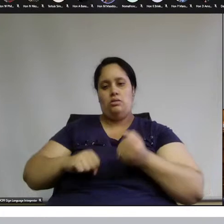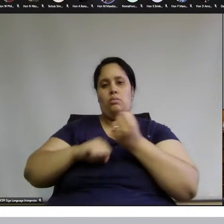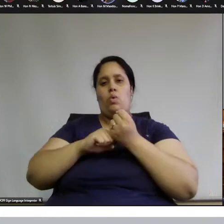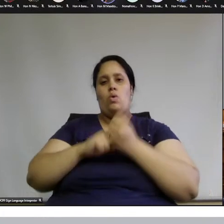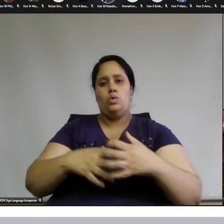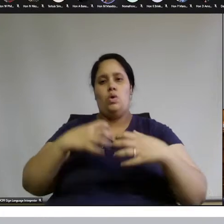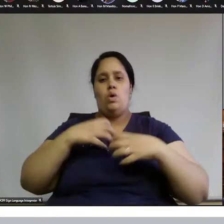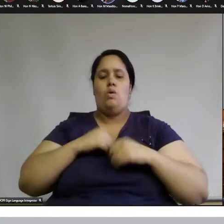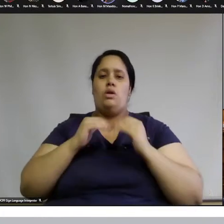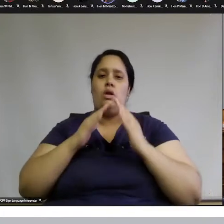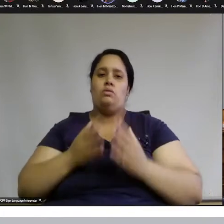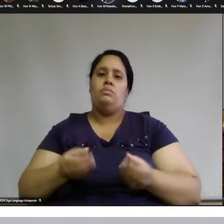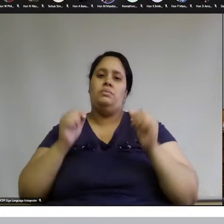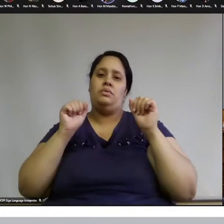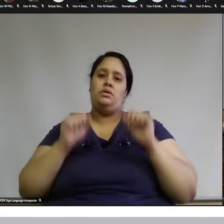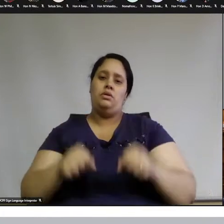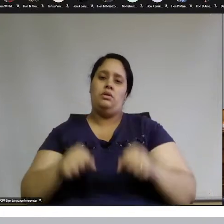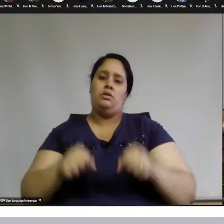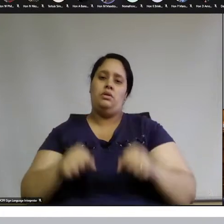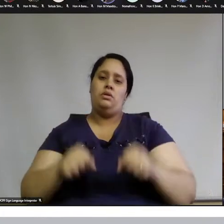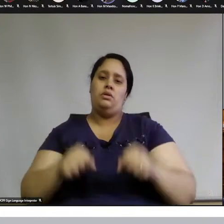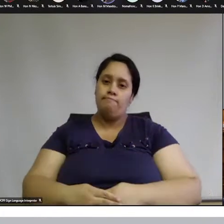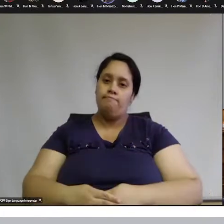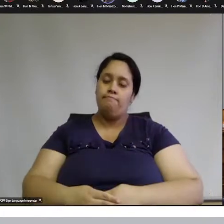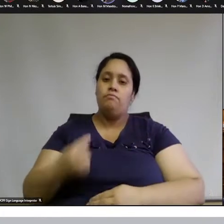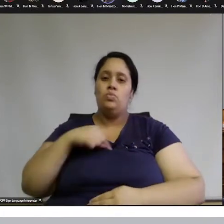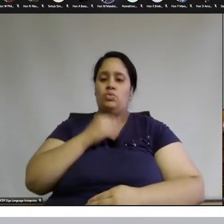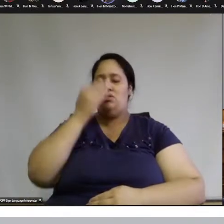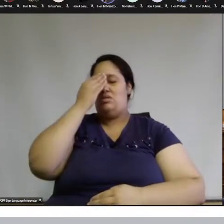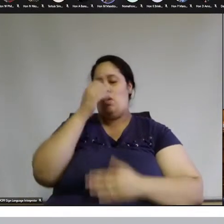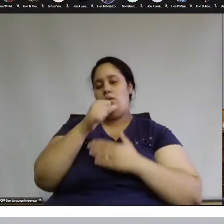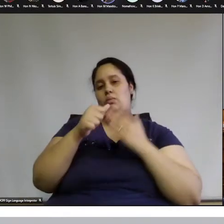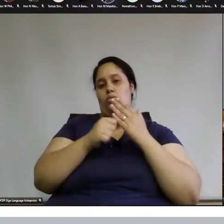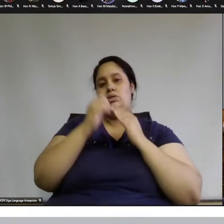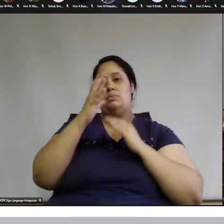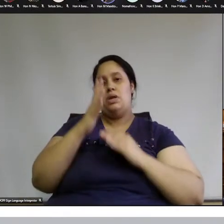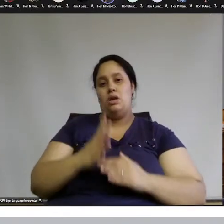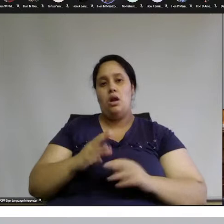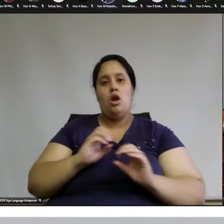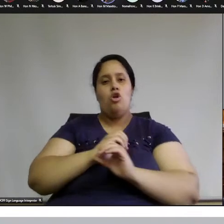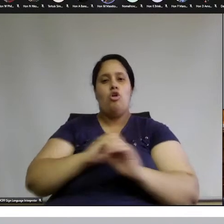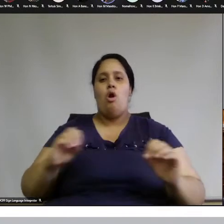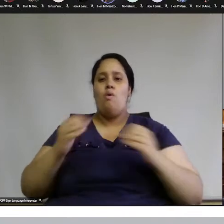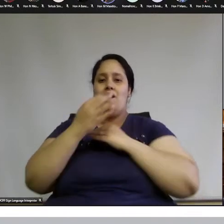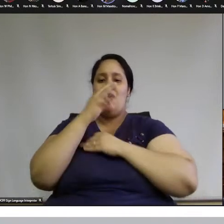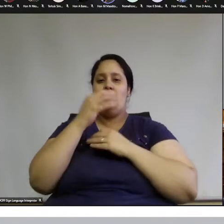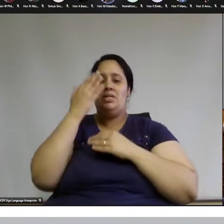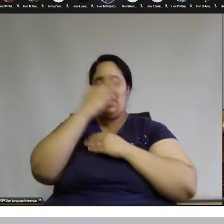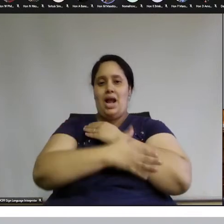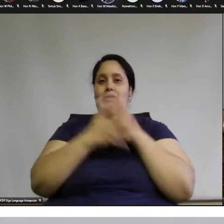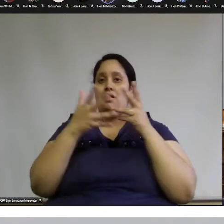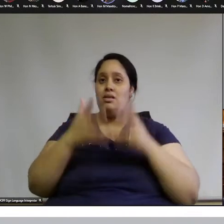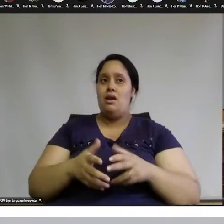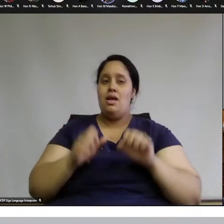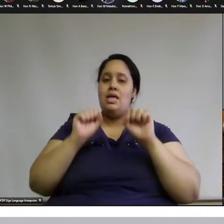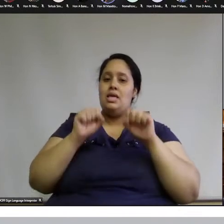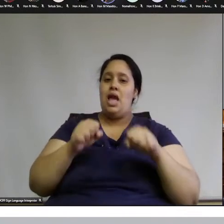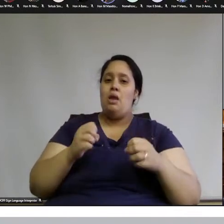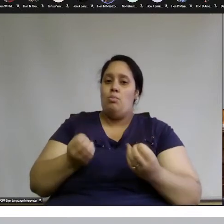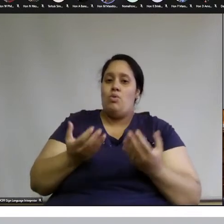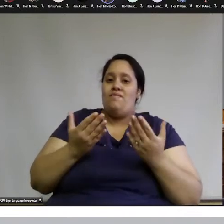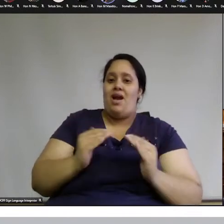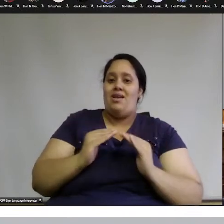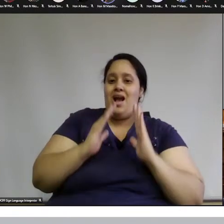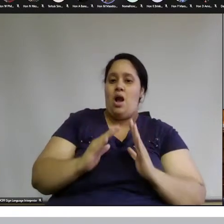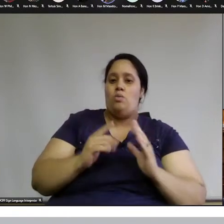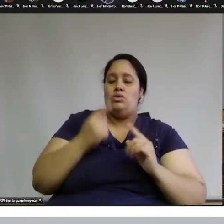their own home a reality. We know, Deputy Speaker, that no government in this country will be able to provide a